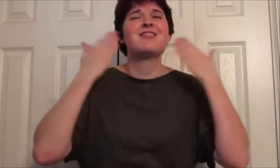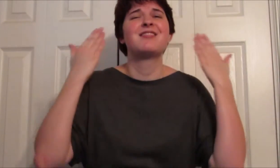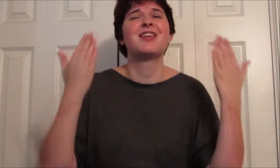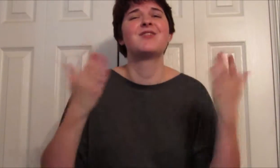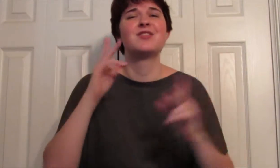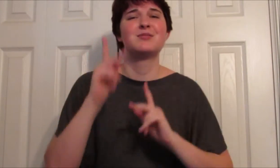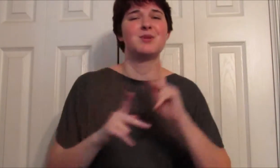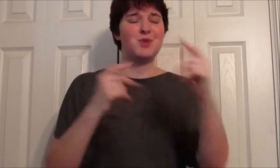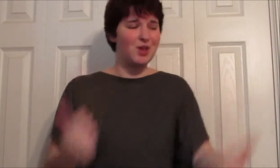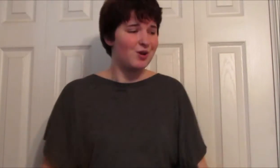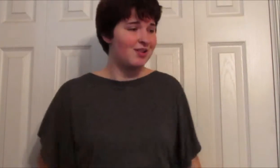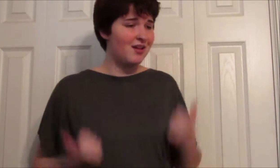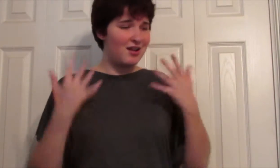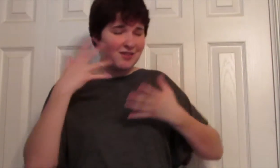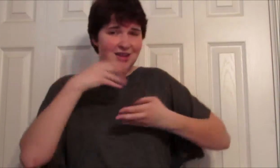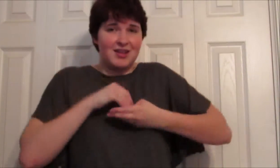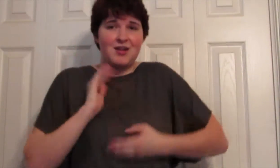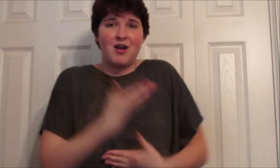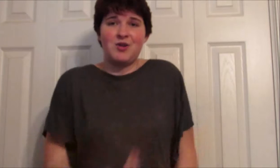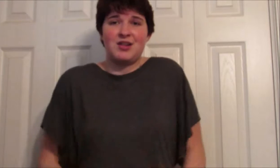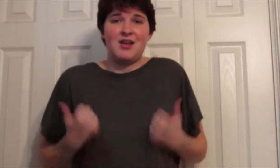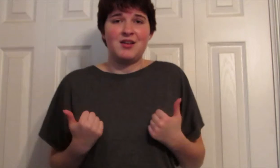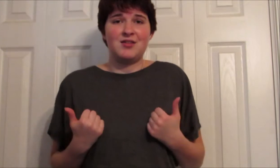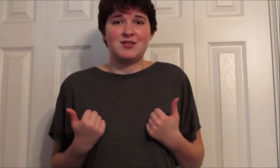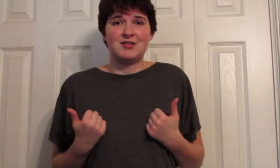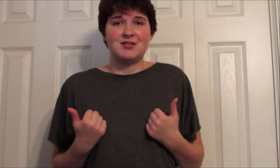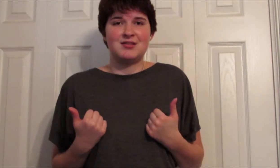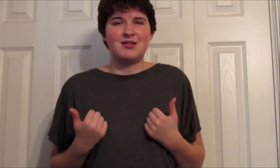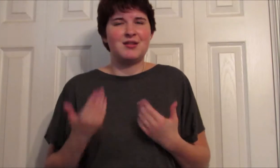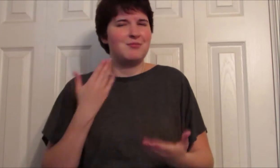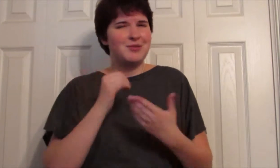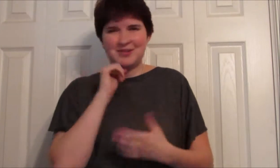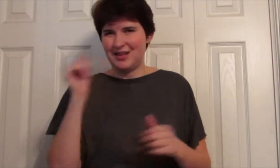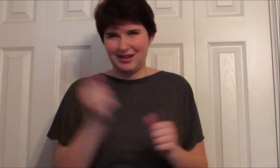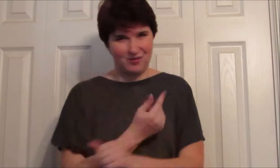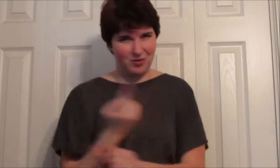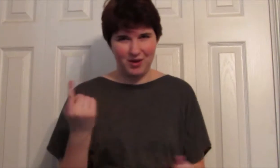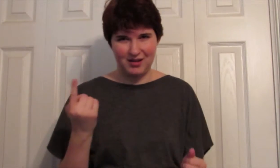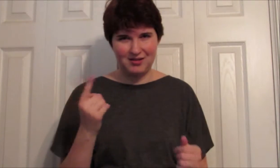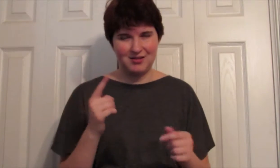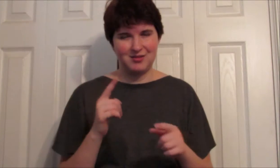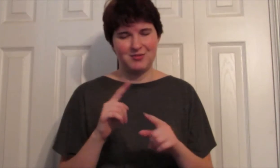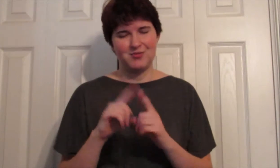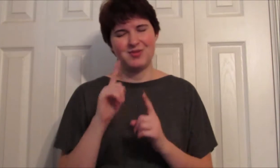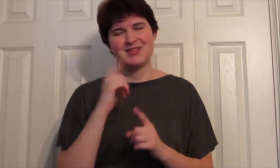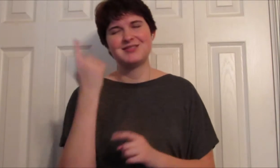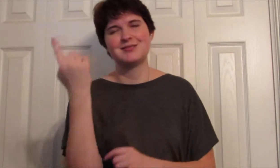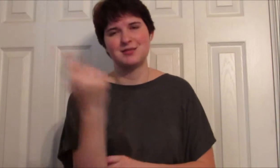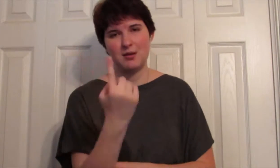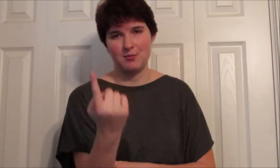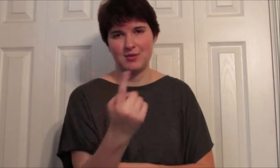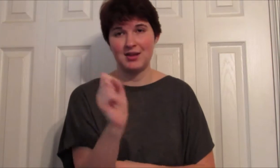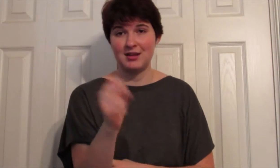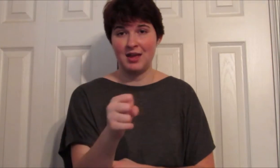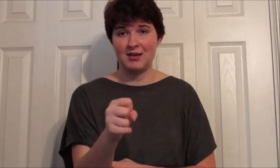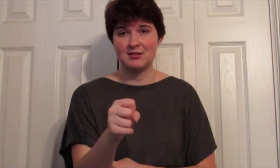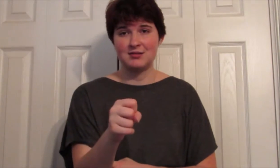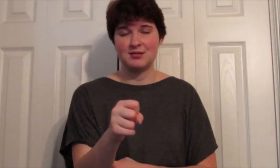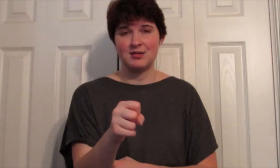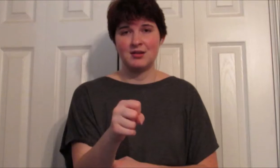are alive in our lives. Maybe not everybody, but certainly somebody. The Bible's always talking